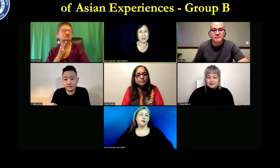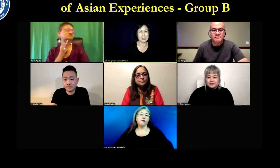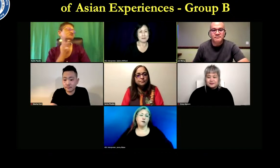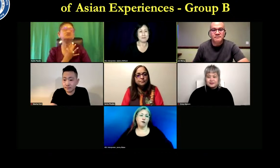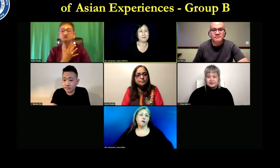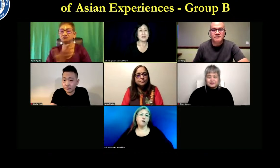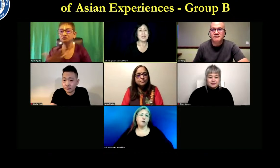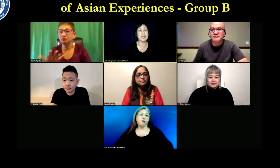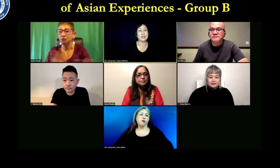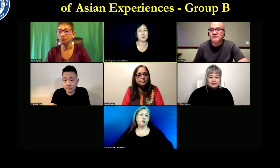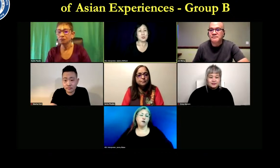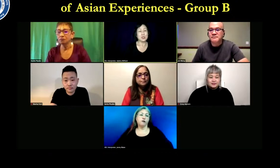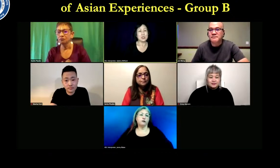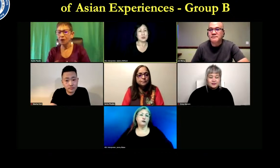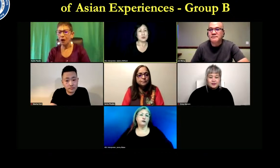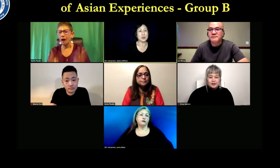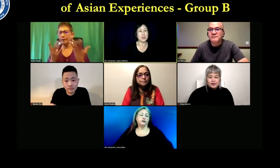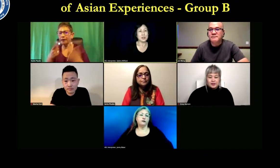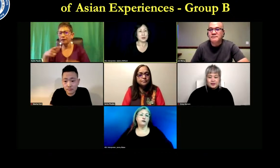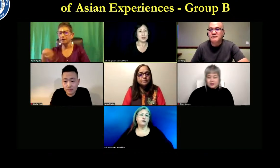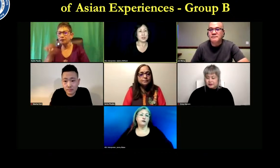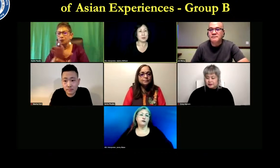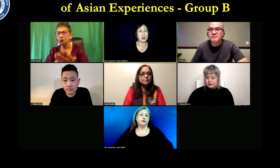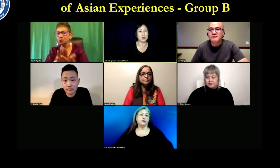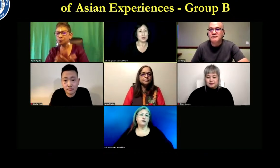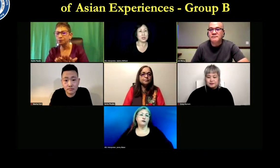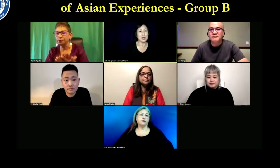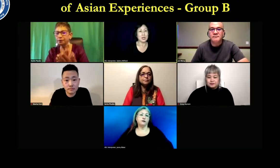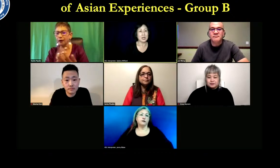I missed the last name. This person is very